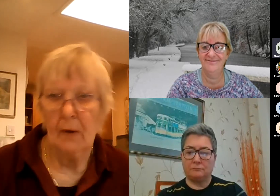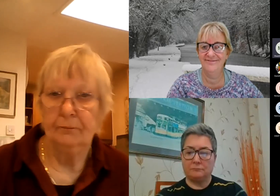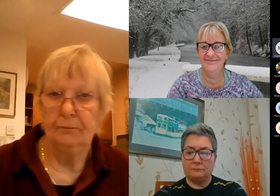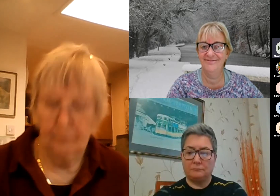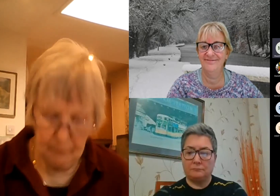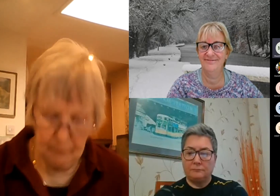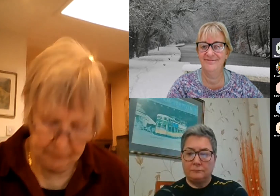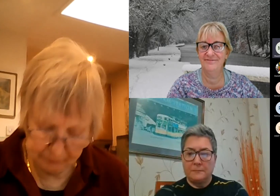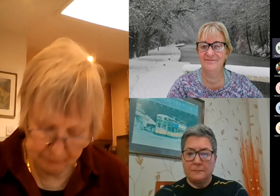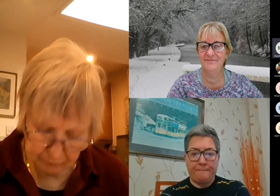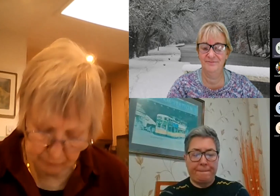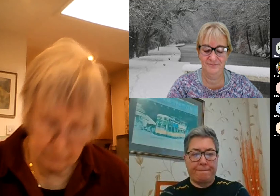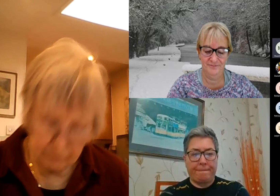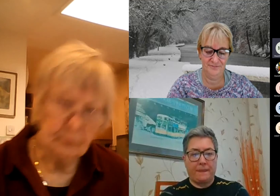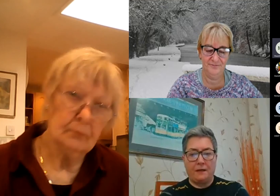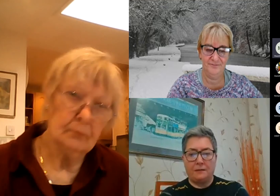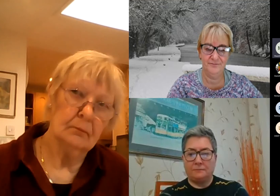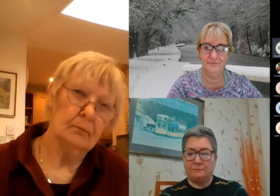Okay,